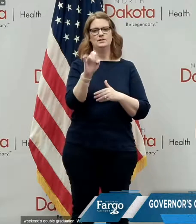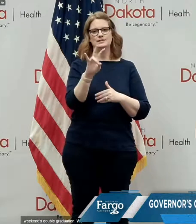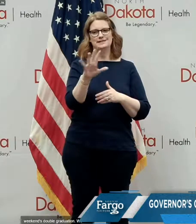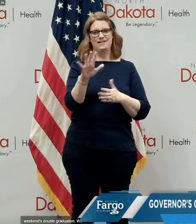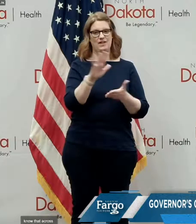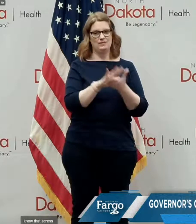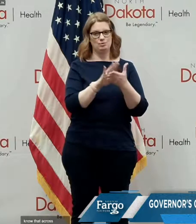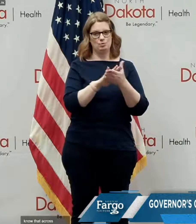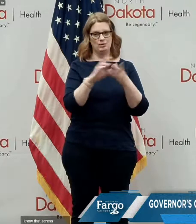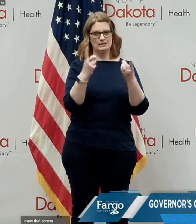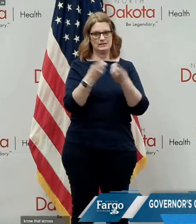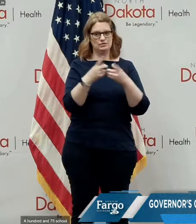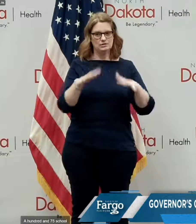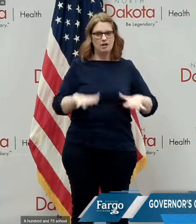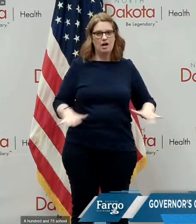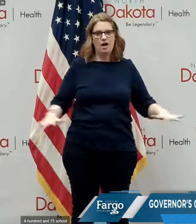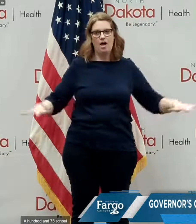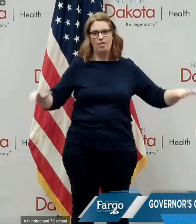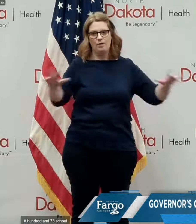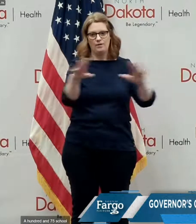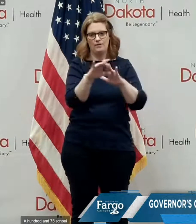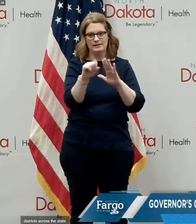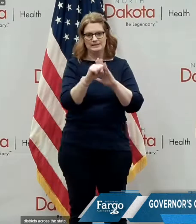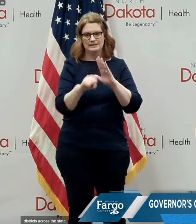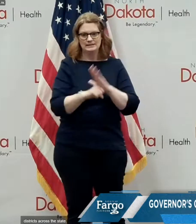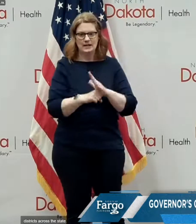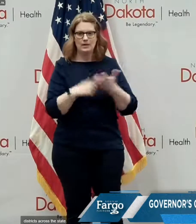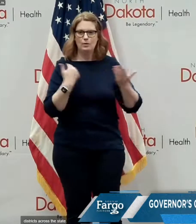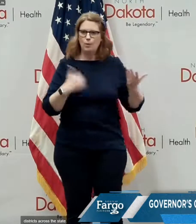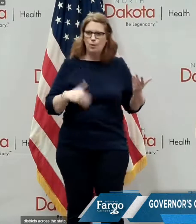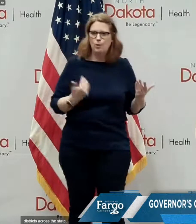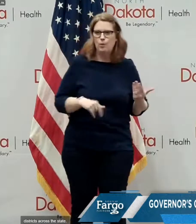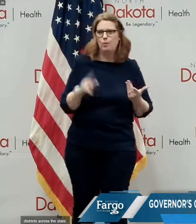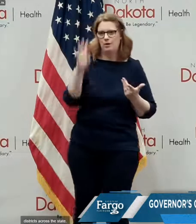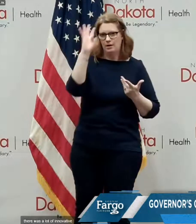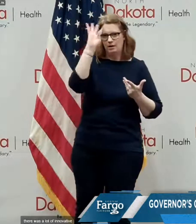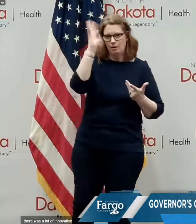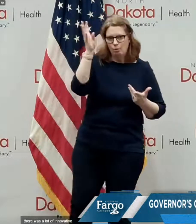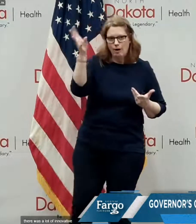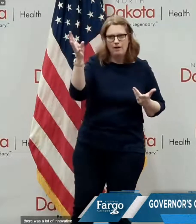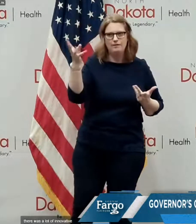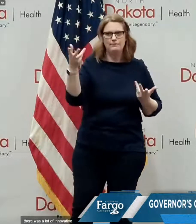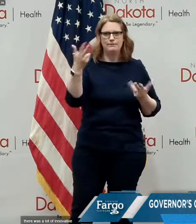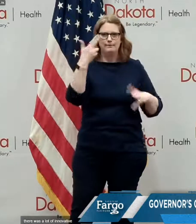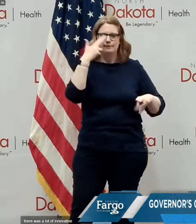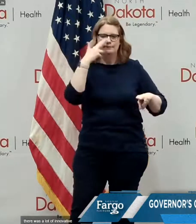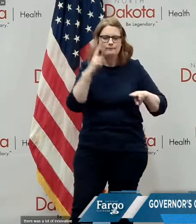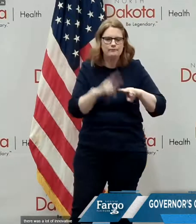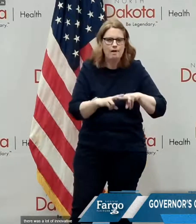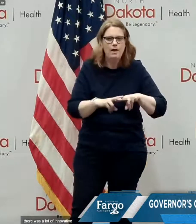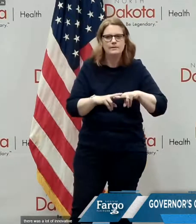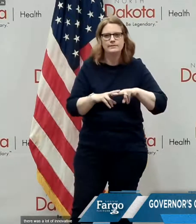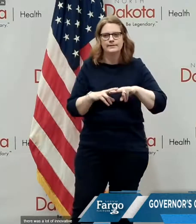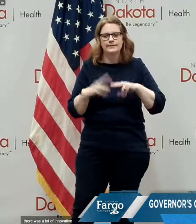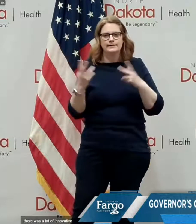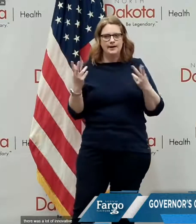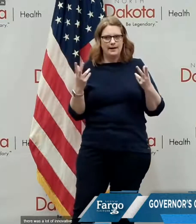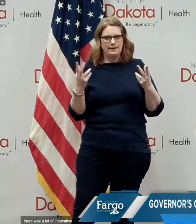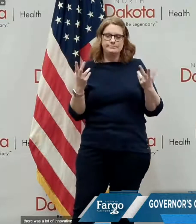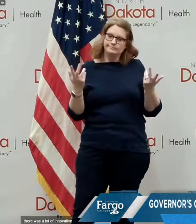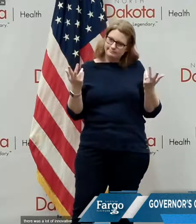school districts across the state, there was a lot of innovative and creative and fun, I'll bet